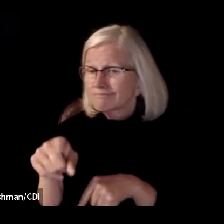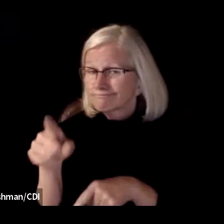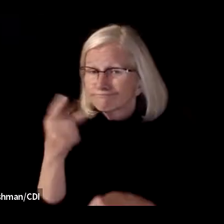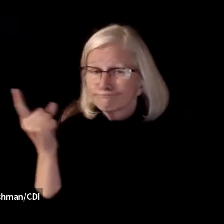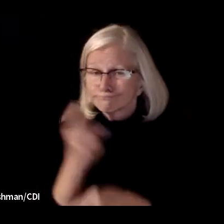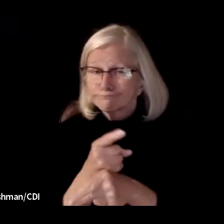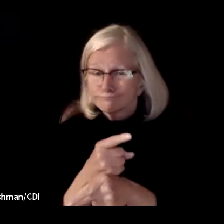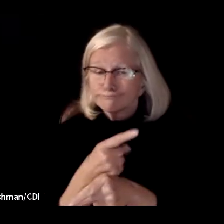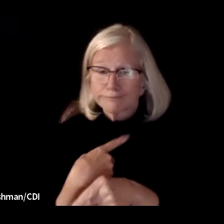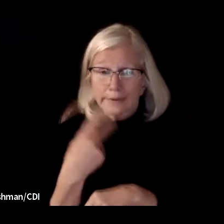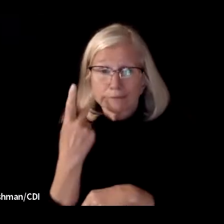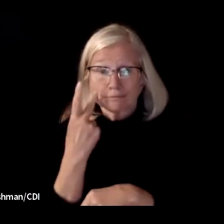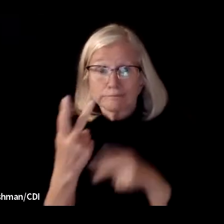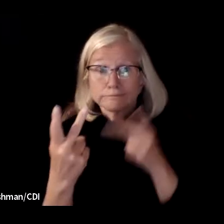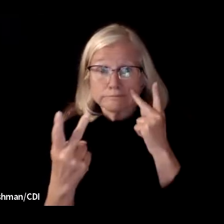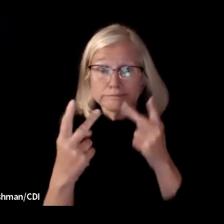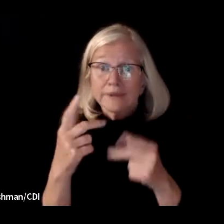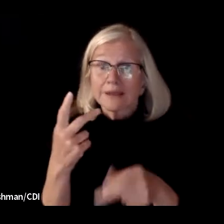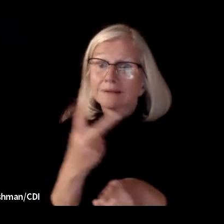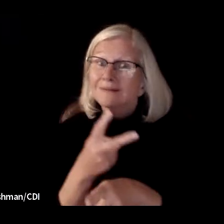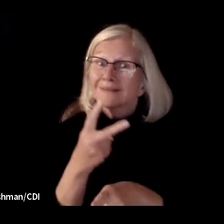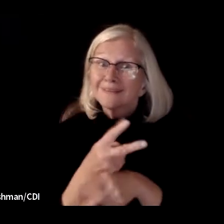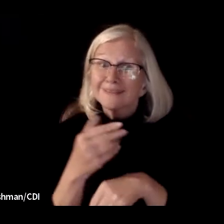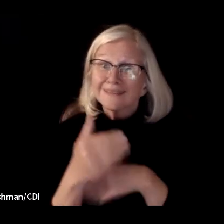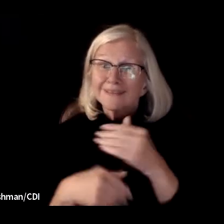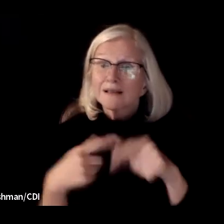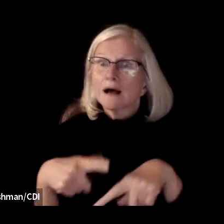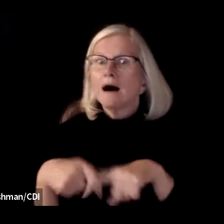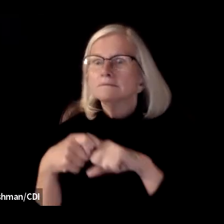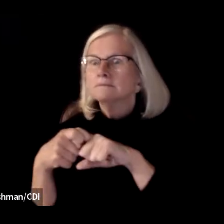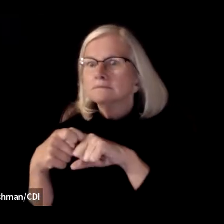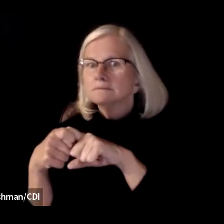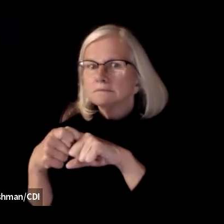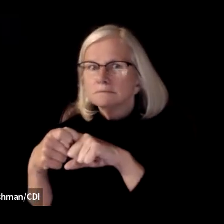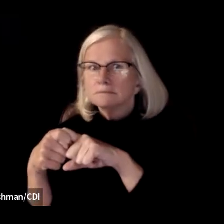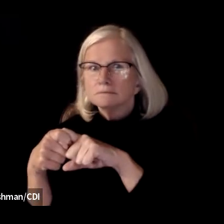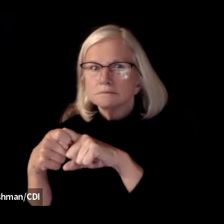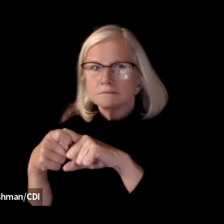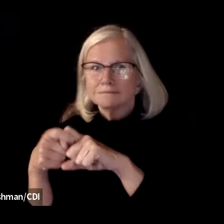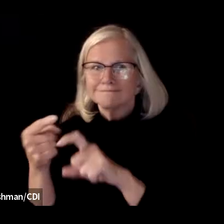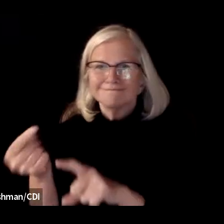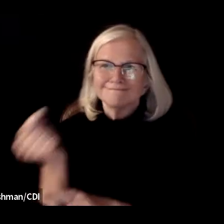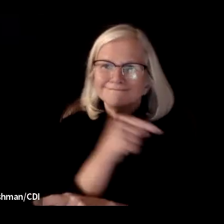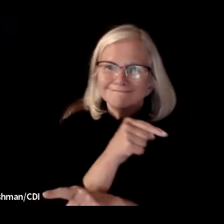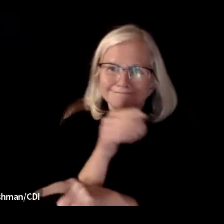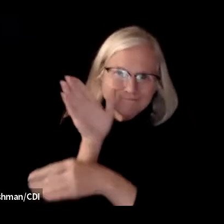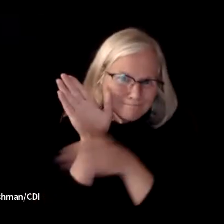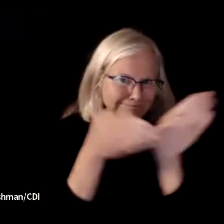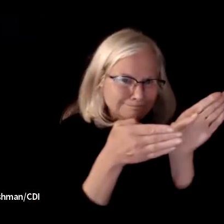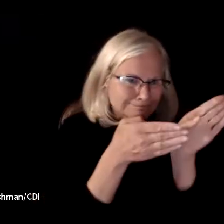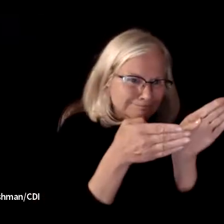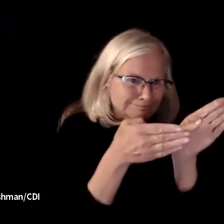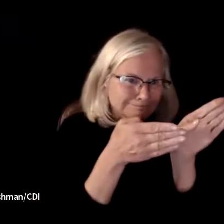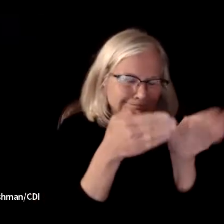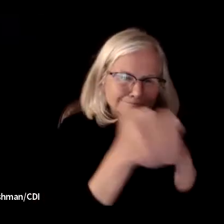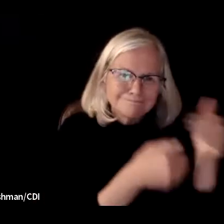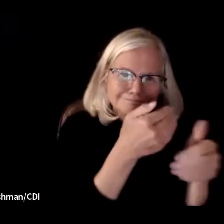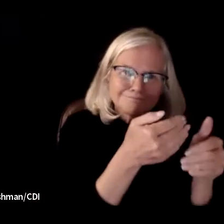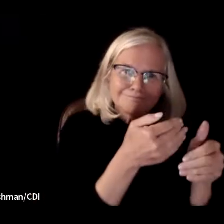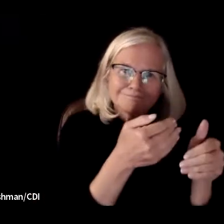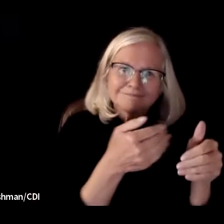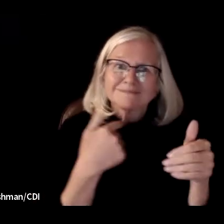from the delayed care, from people just not coming in to seek care, and we absolutely want people